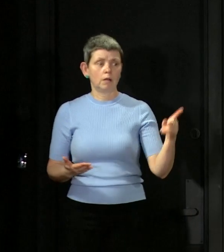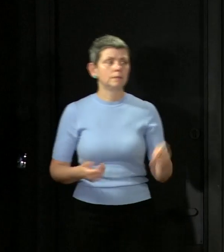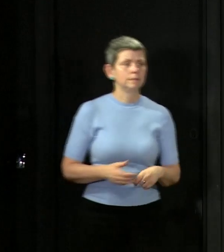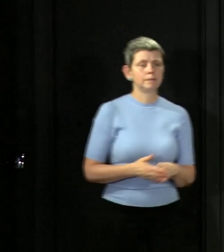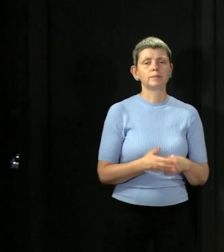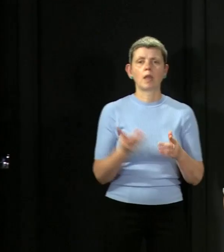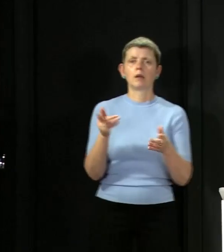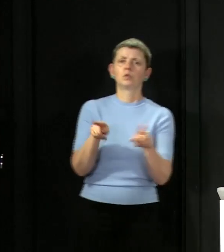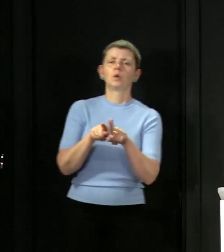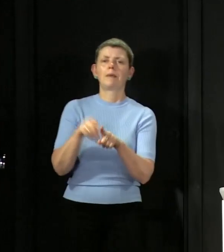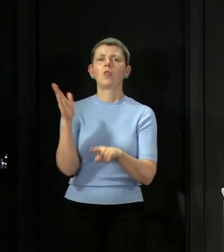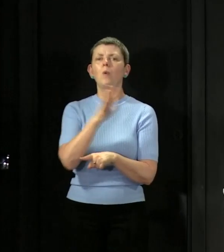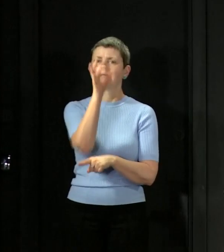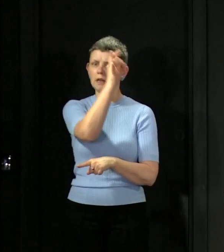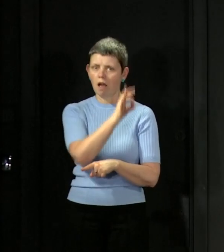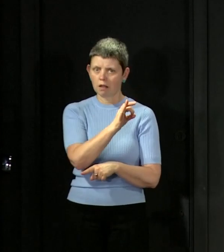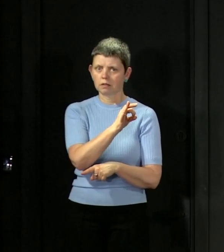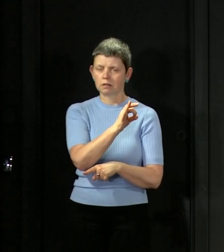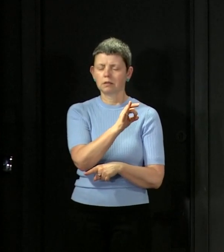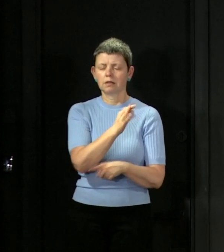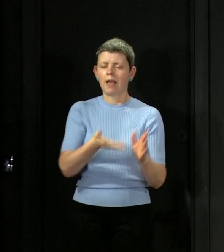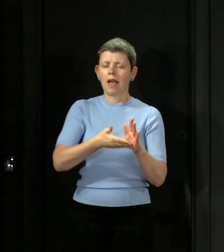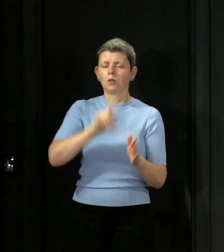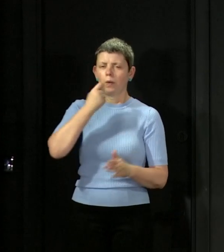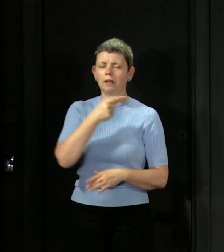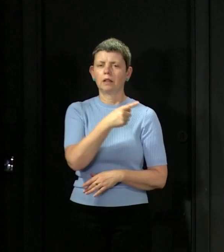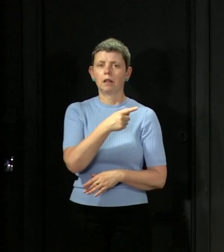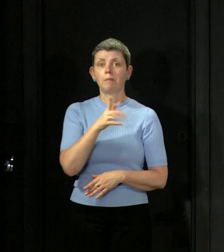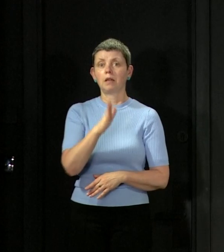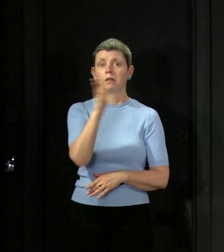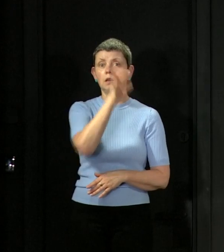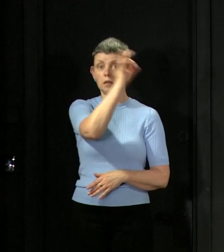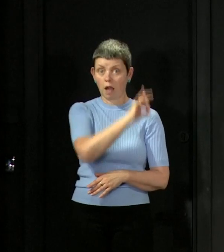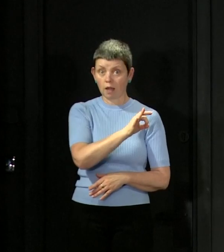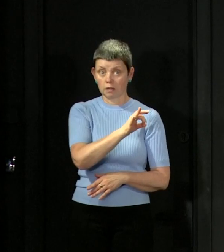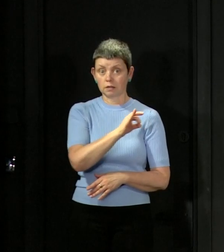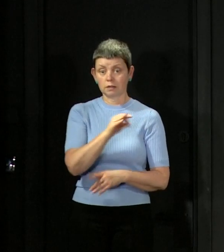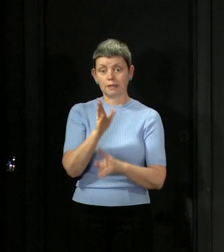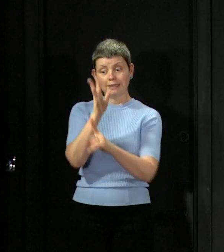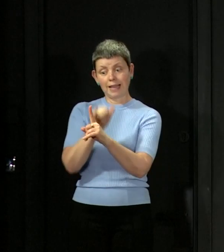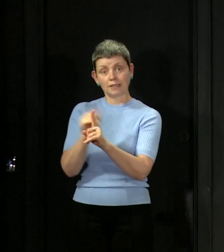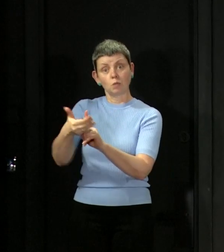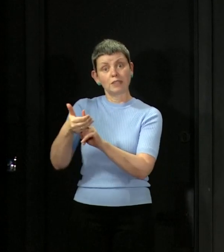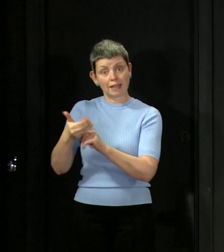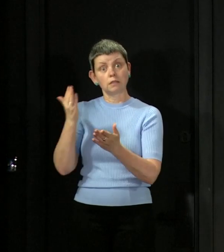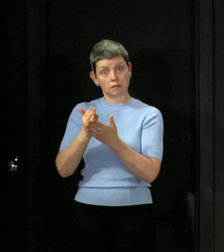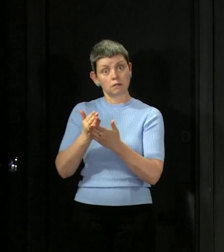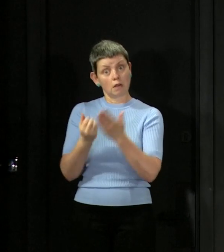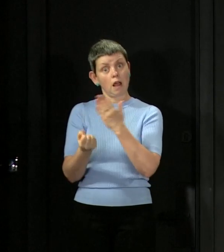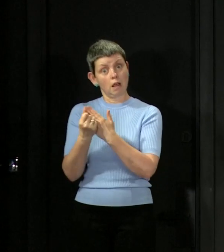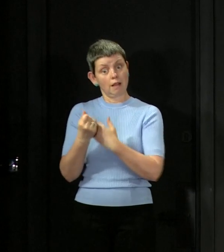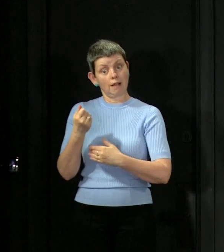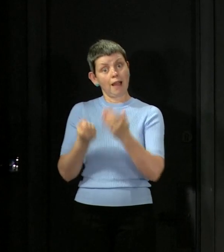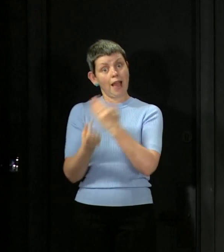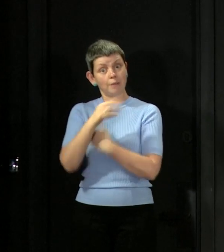Isles. But Western Isles have the Test and Protect is live in the Western Isles, and we're confident about that.